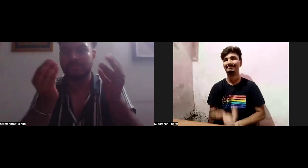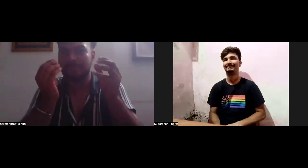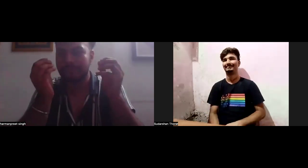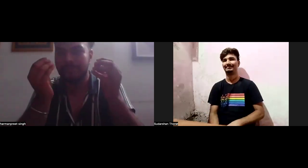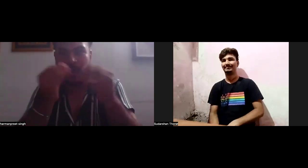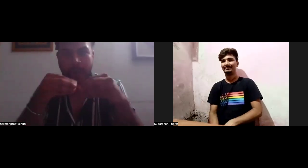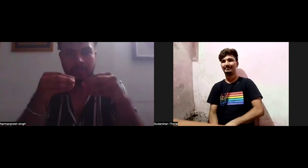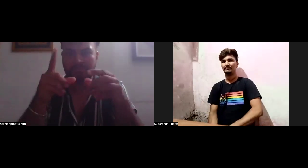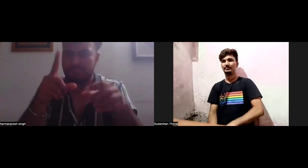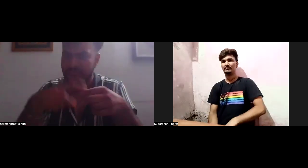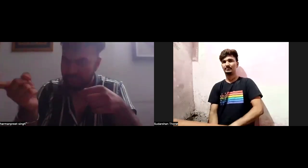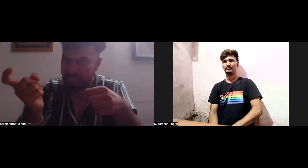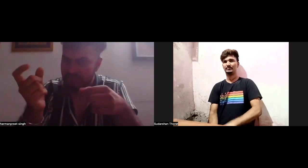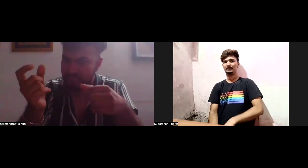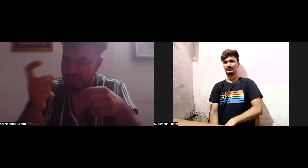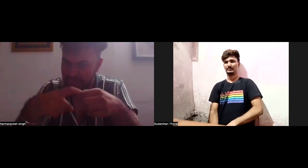Wow.